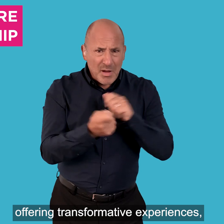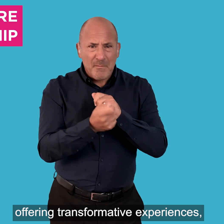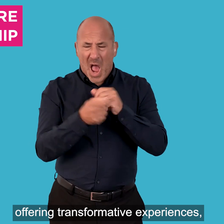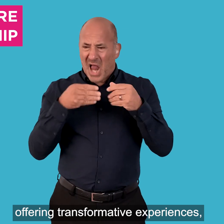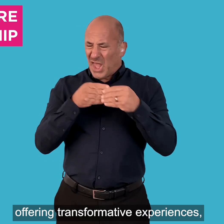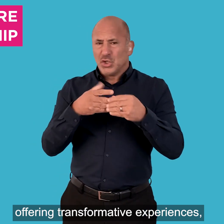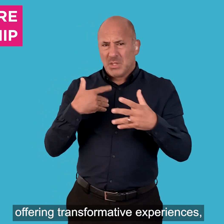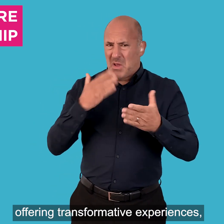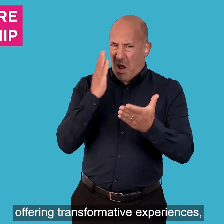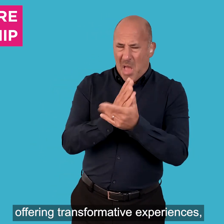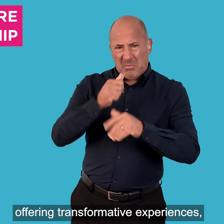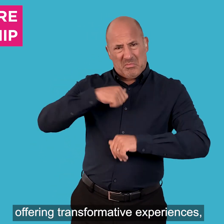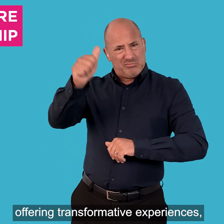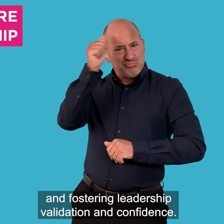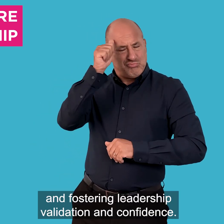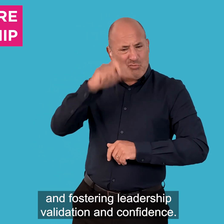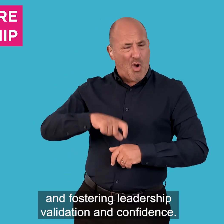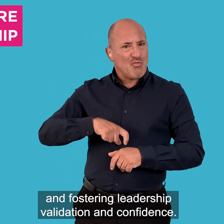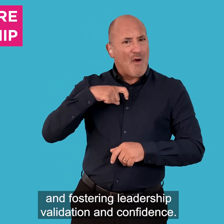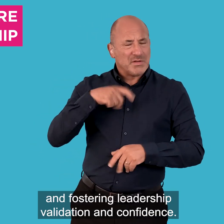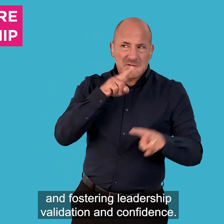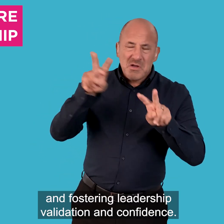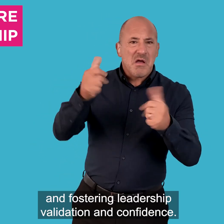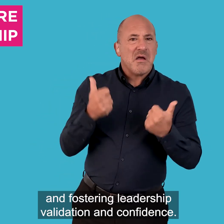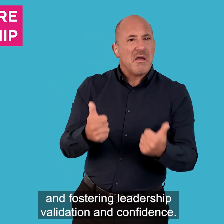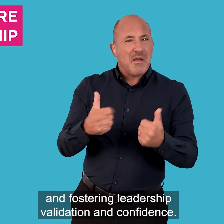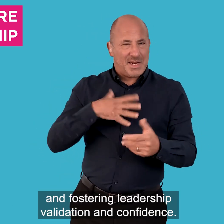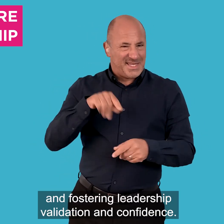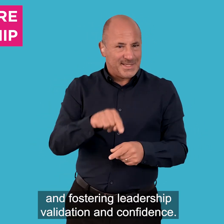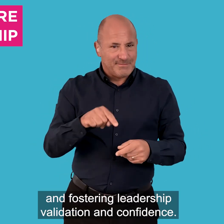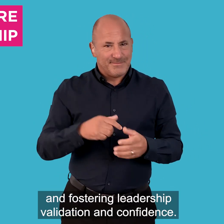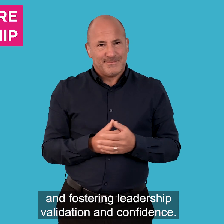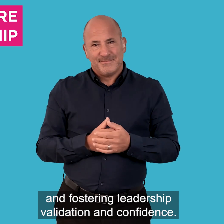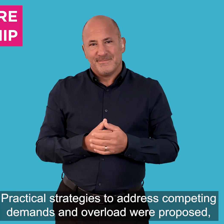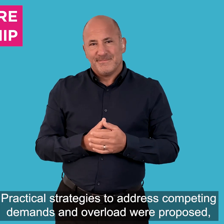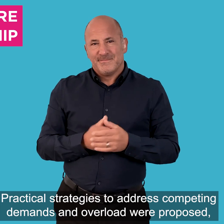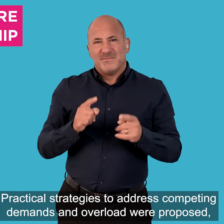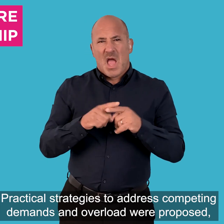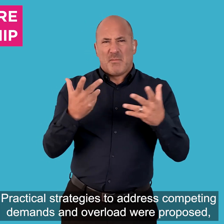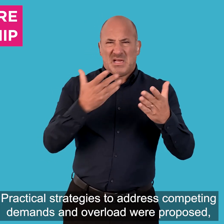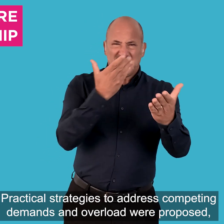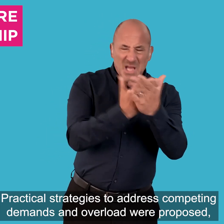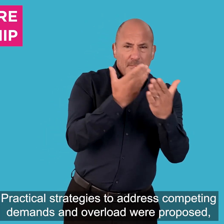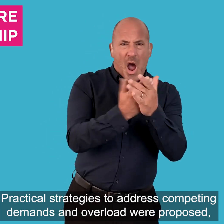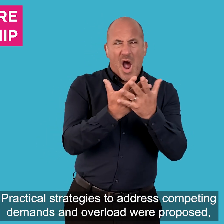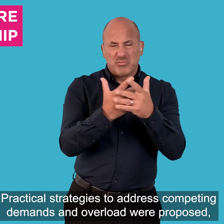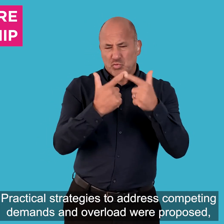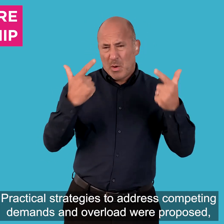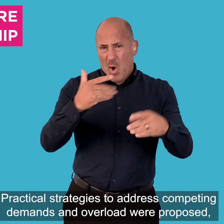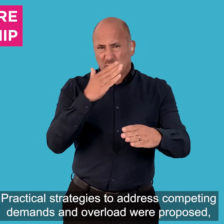transformative experiences and fostering leadership, validation and confidence. Practical